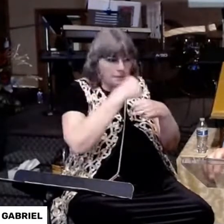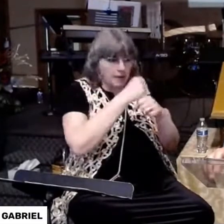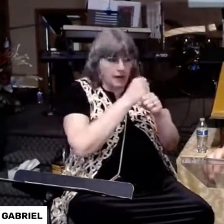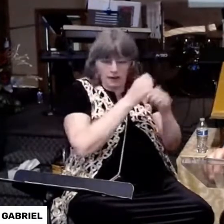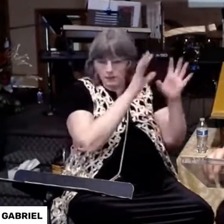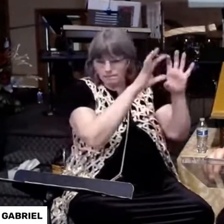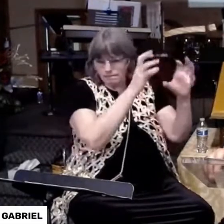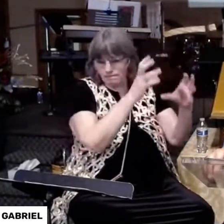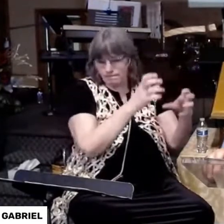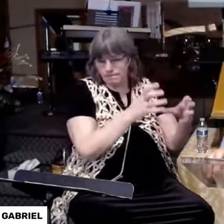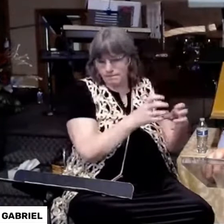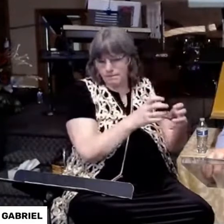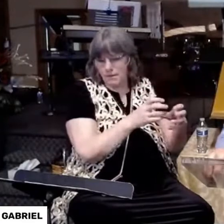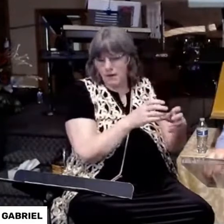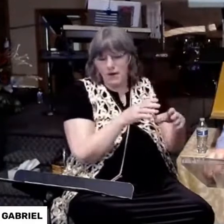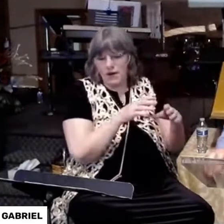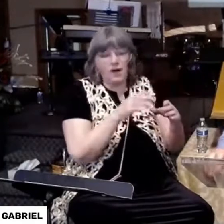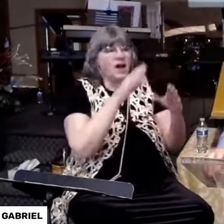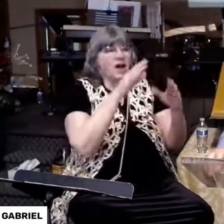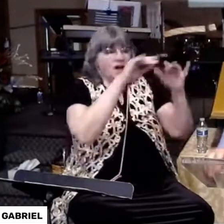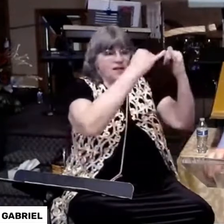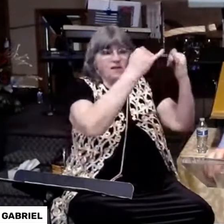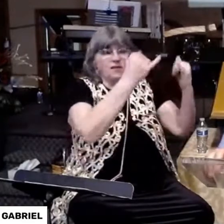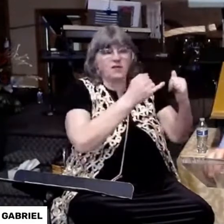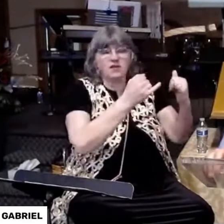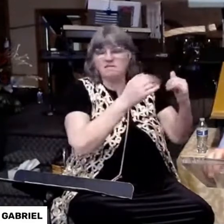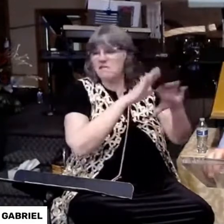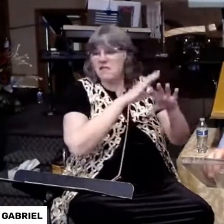Gods who neither talked nor heard.